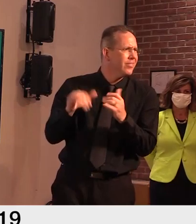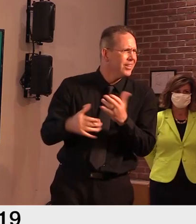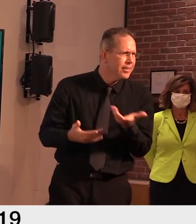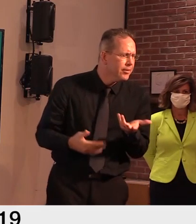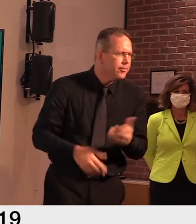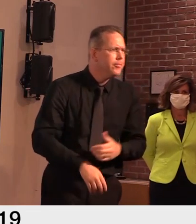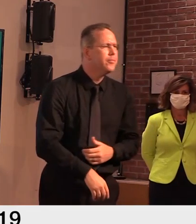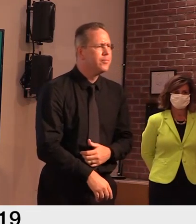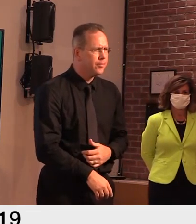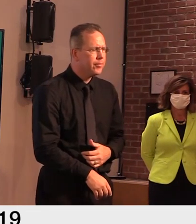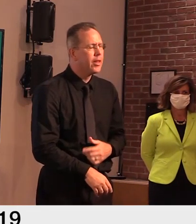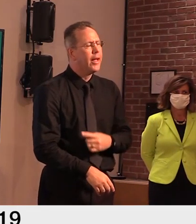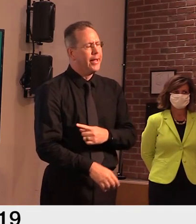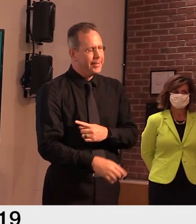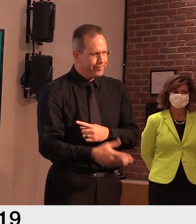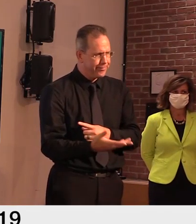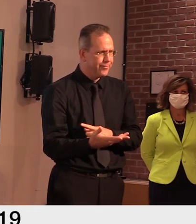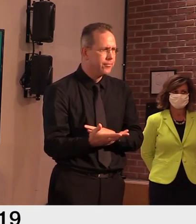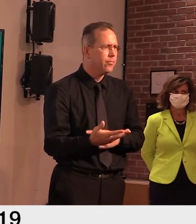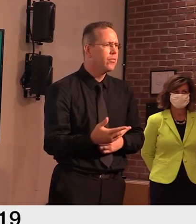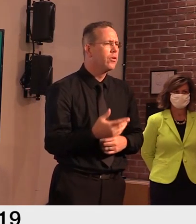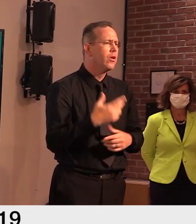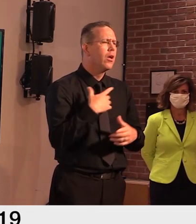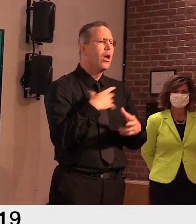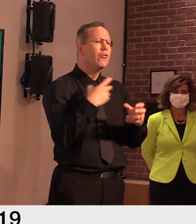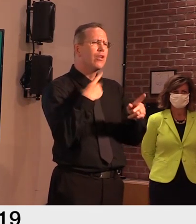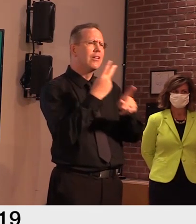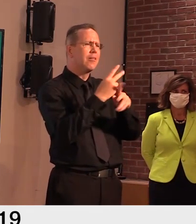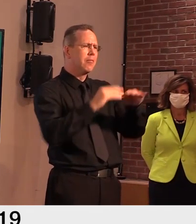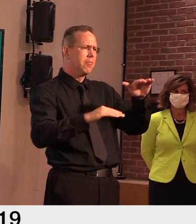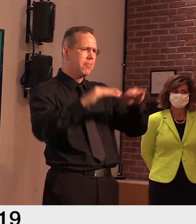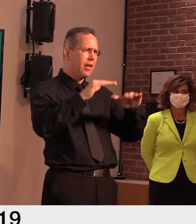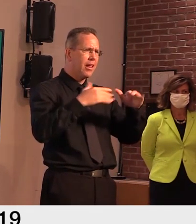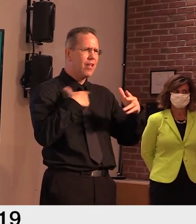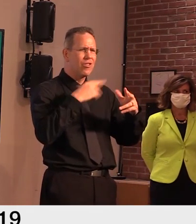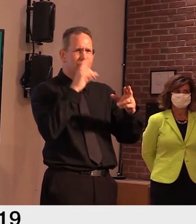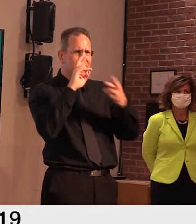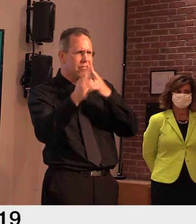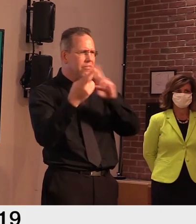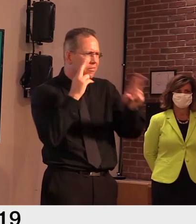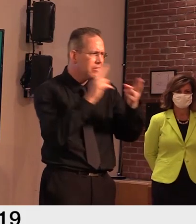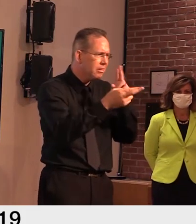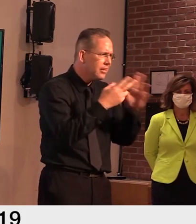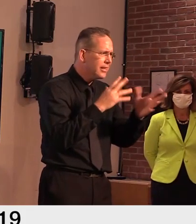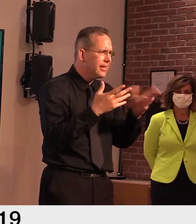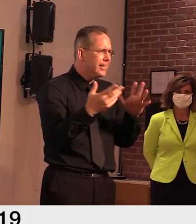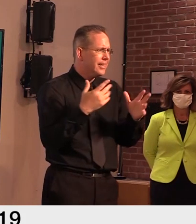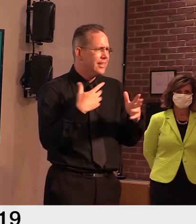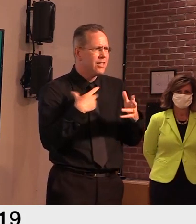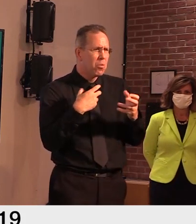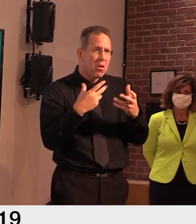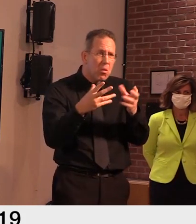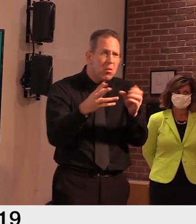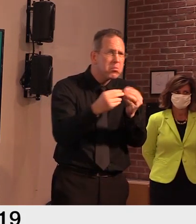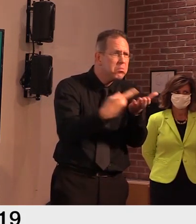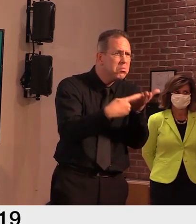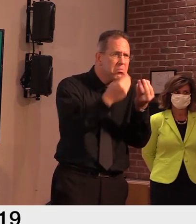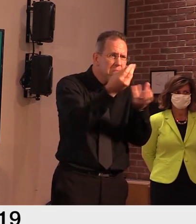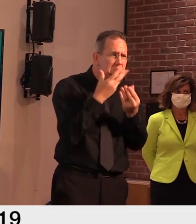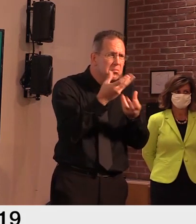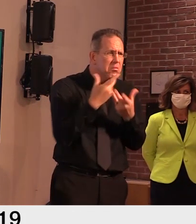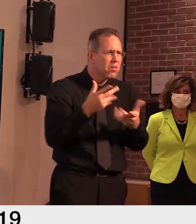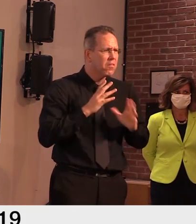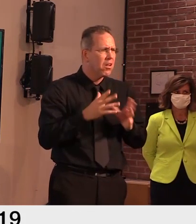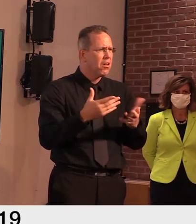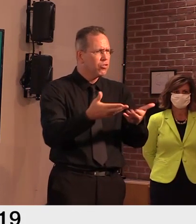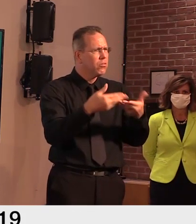As I indicated, we favor revising the system to be more transparent with the public. We do have to balance a variety of interests, as you know, but we